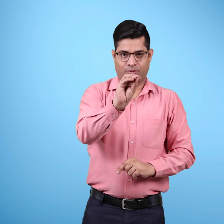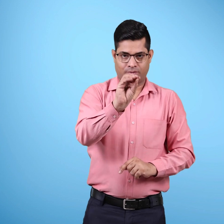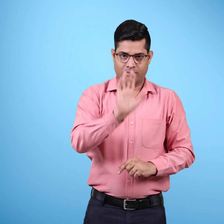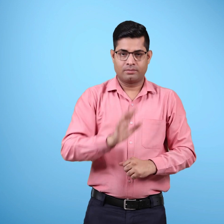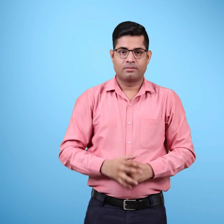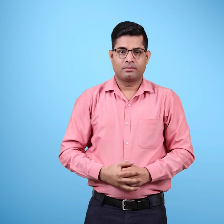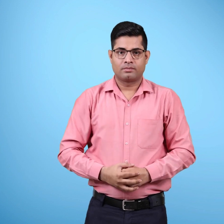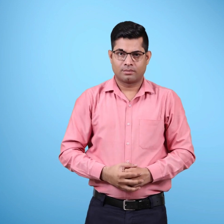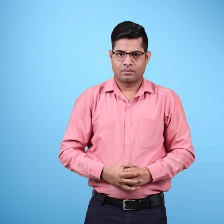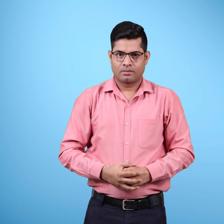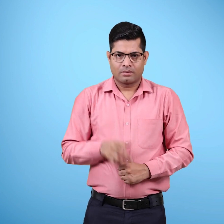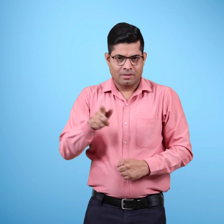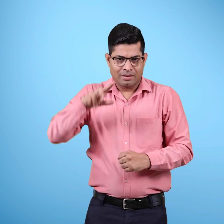yes.